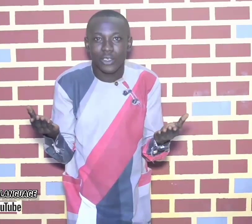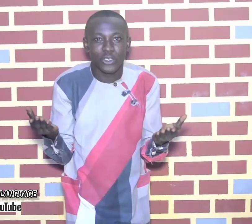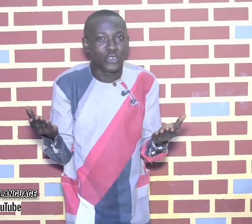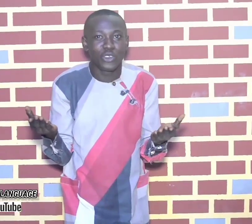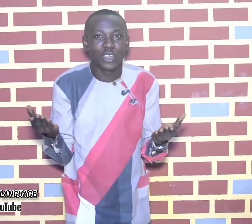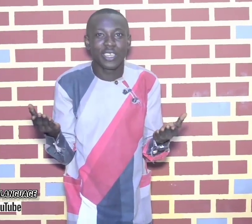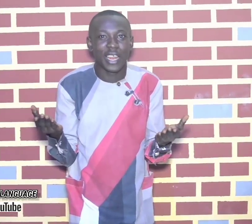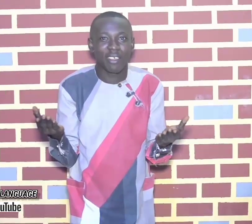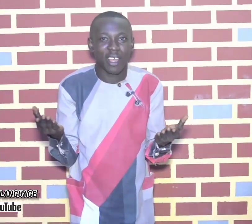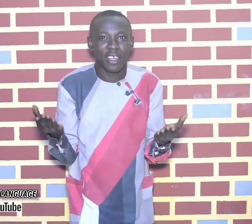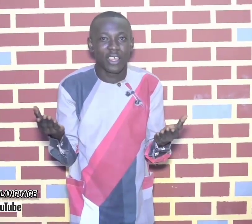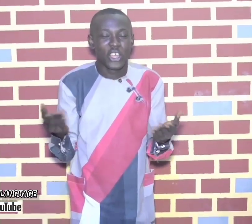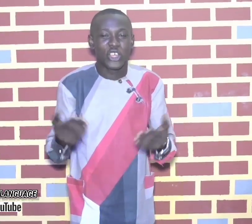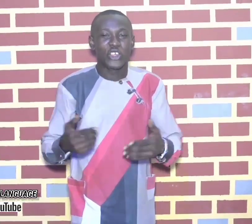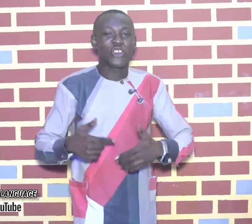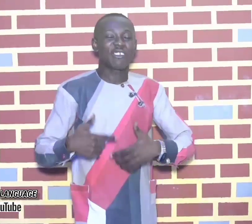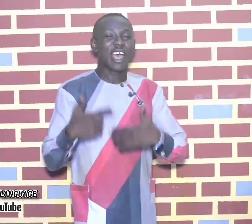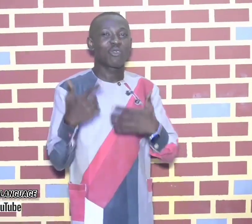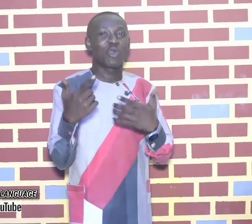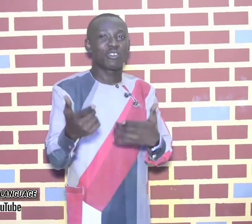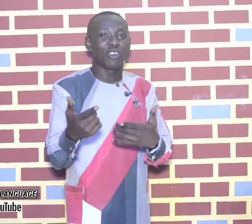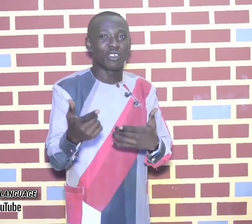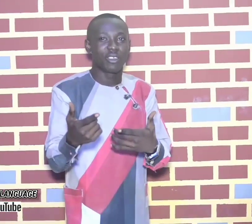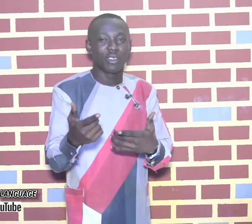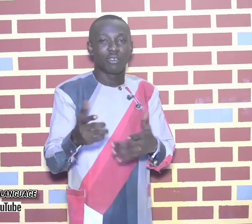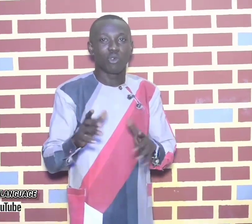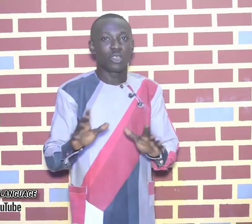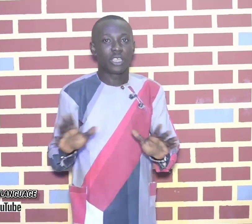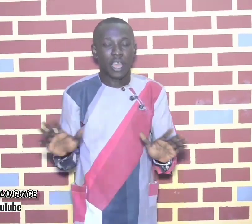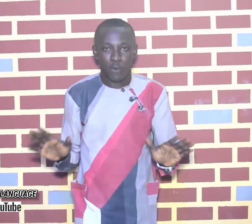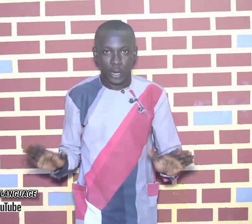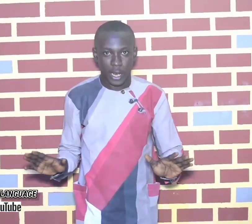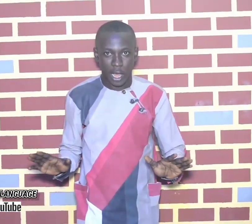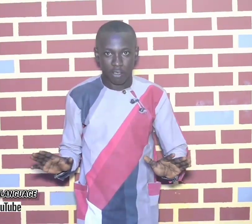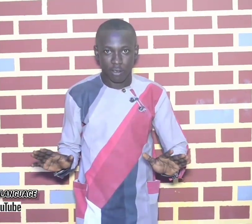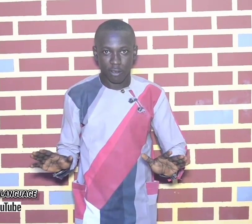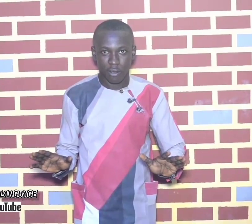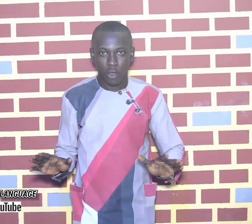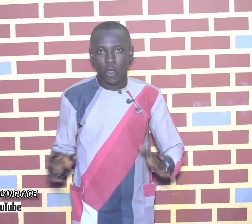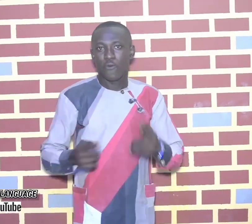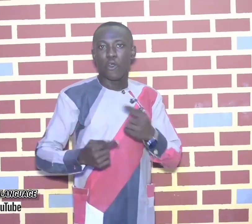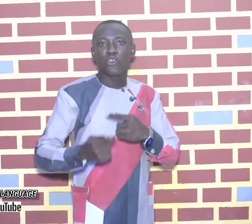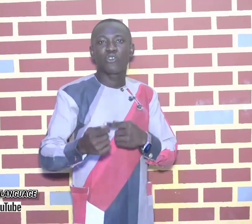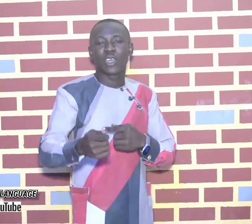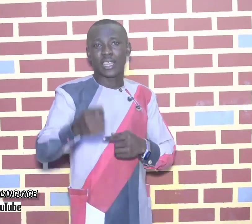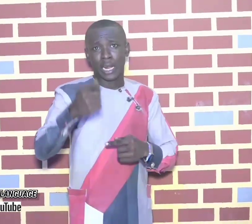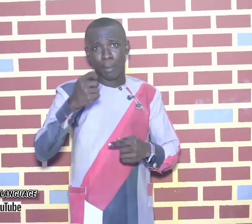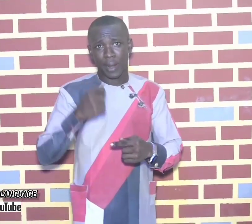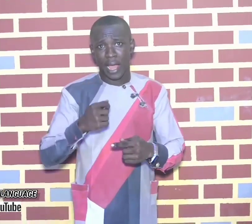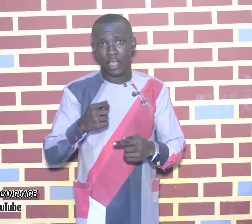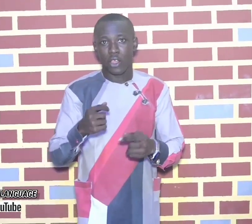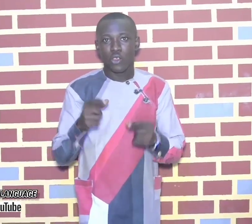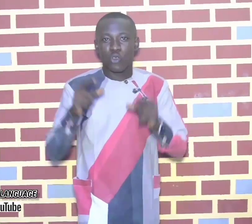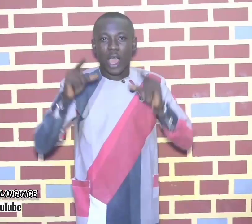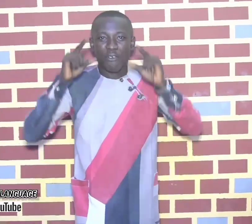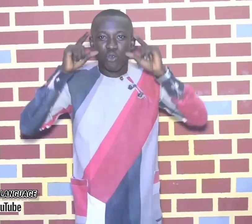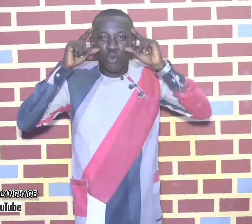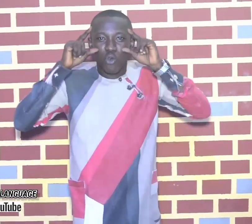you do not need an answer. You just ask question. So the deaf will relax. For you to get a reply, you have to